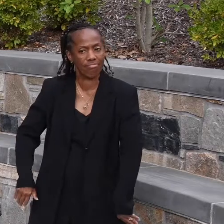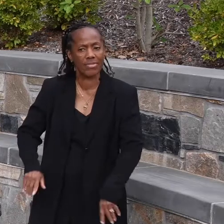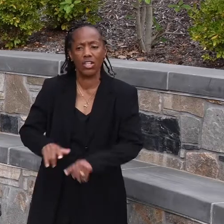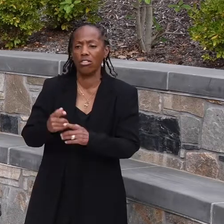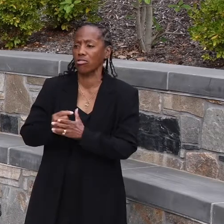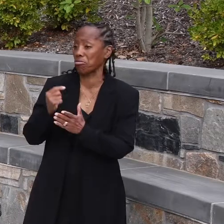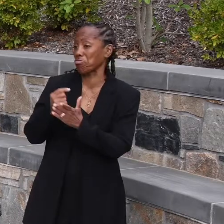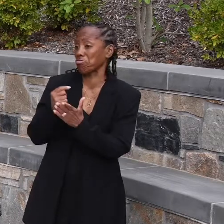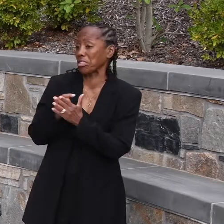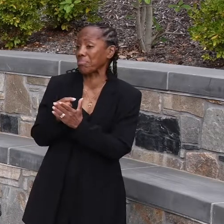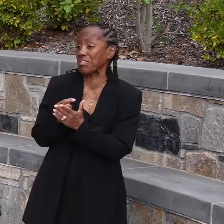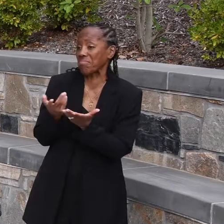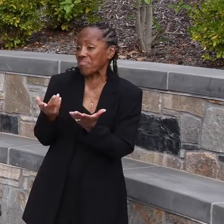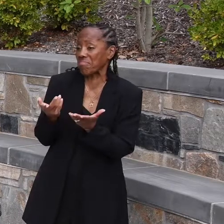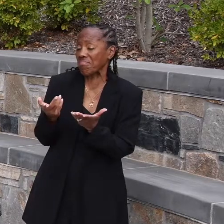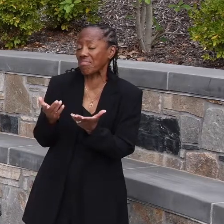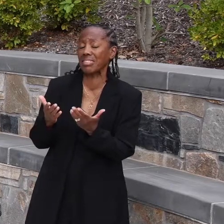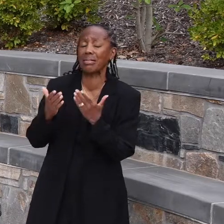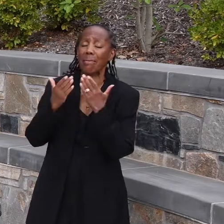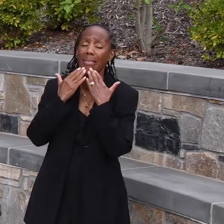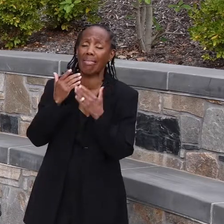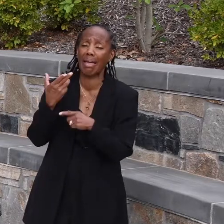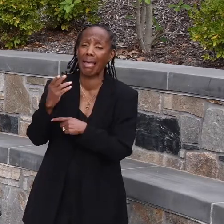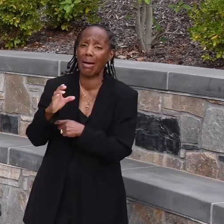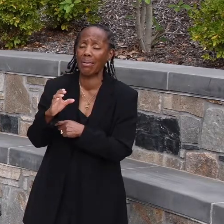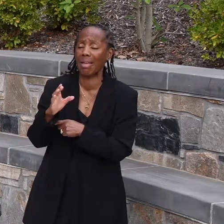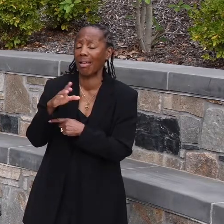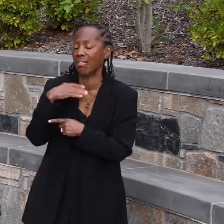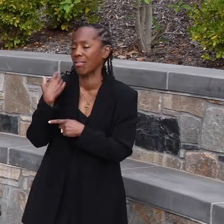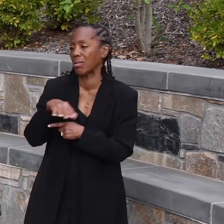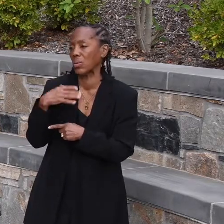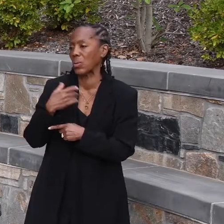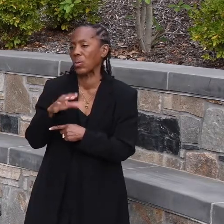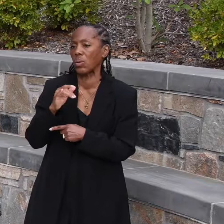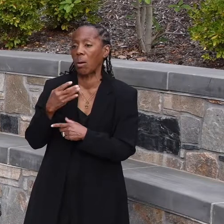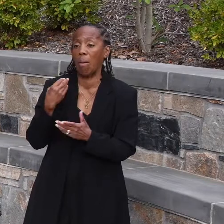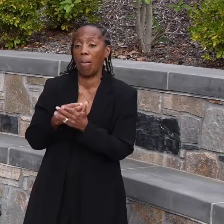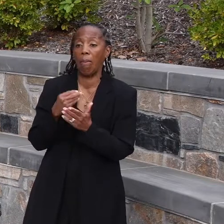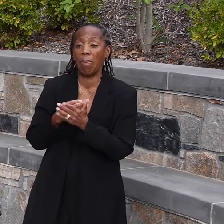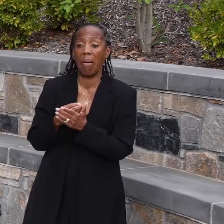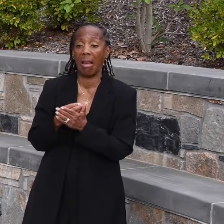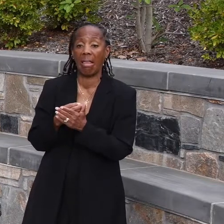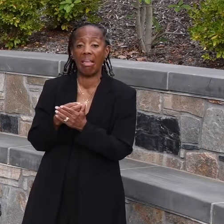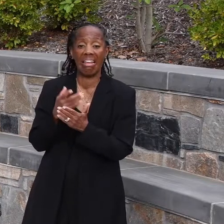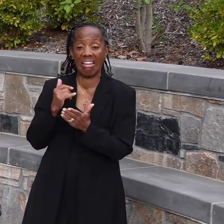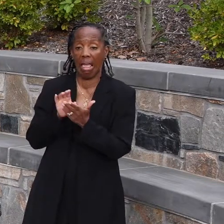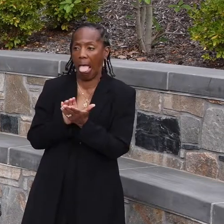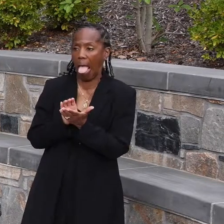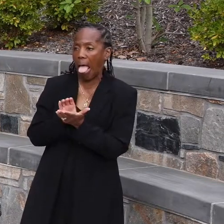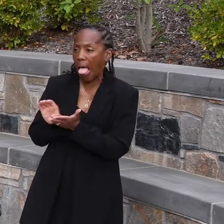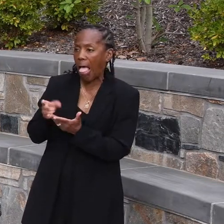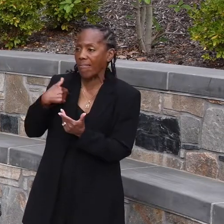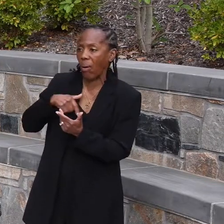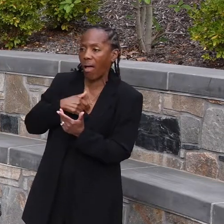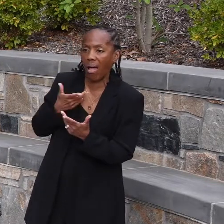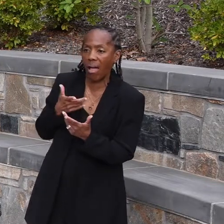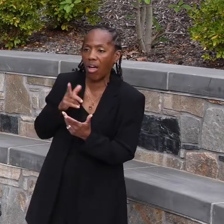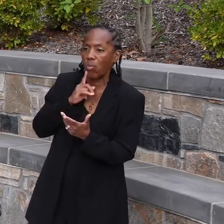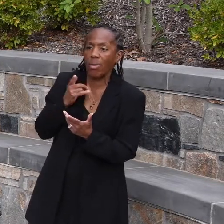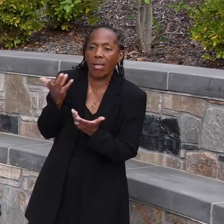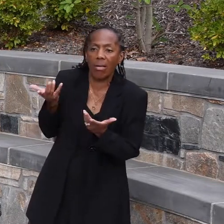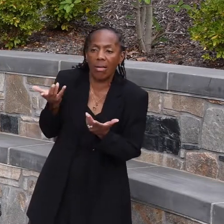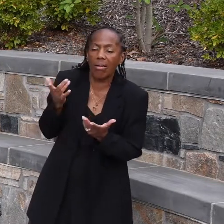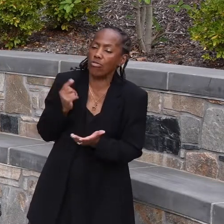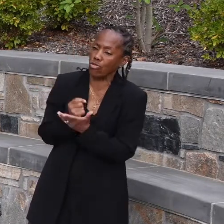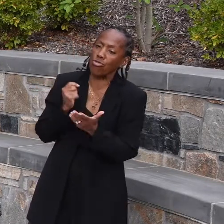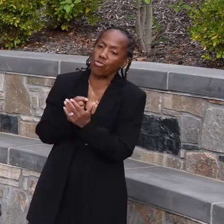treatment is concerned. And so I think the county is really putting their money where their mouth is to be able to really essentially treat our